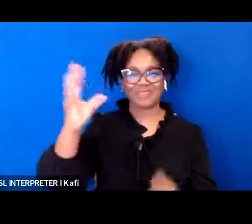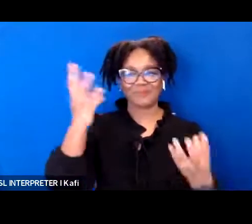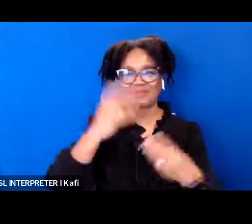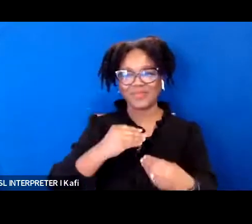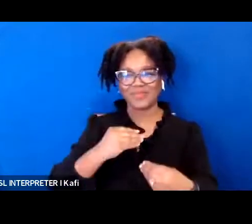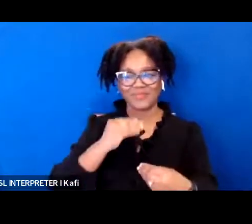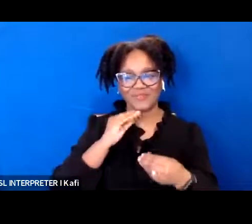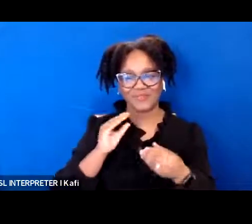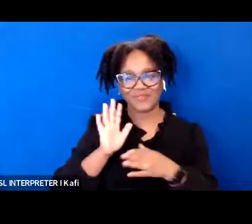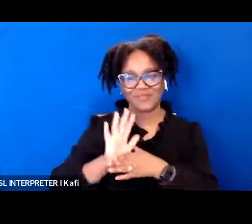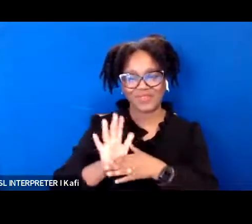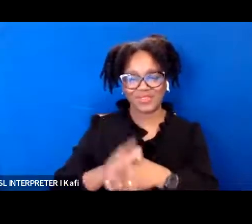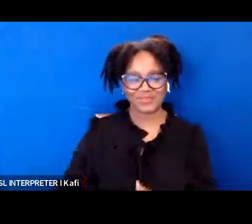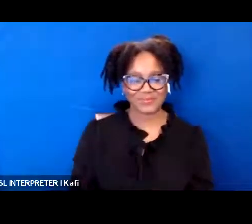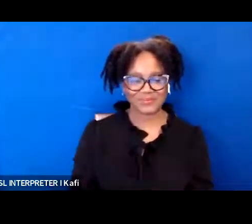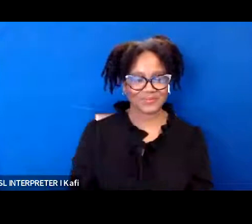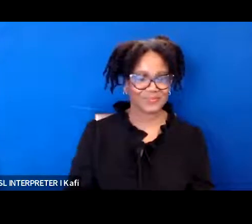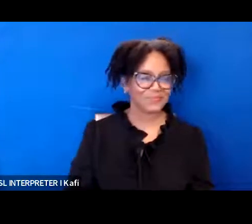and